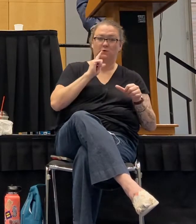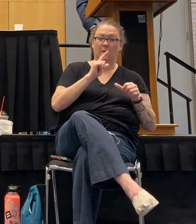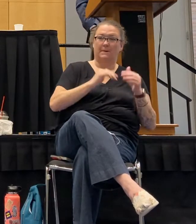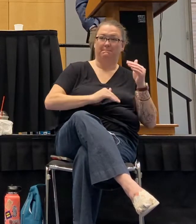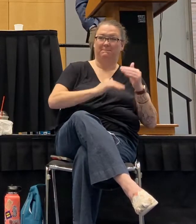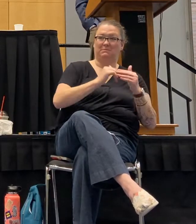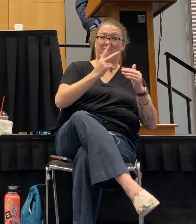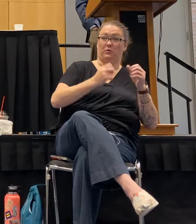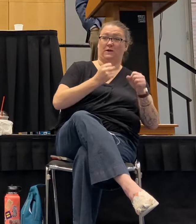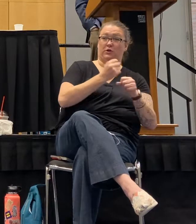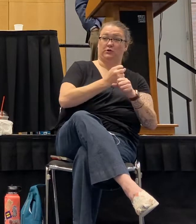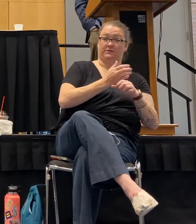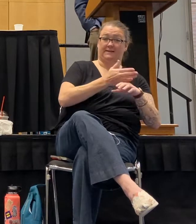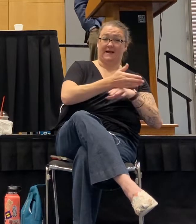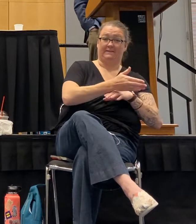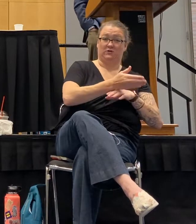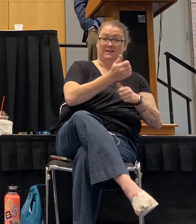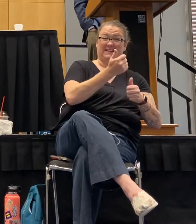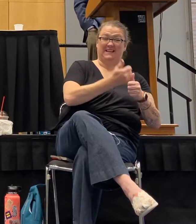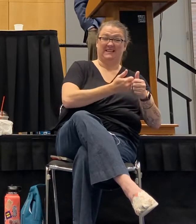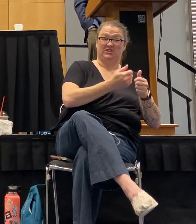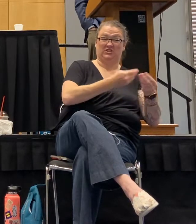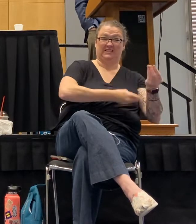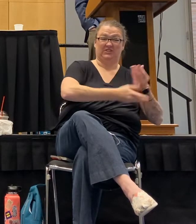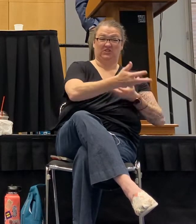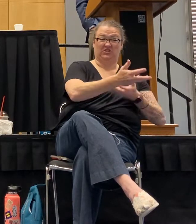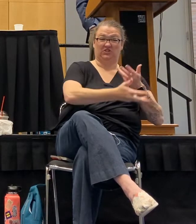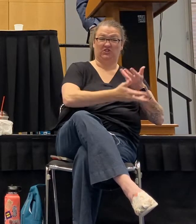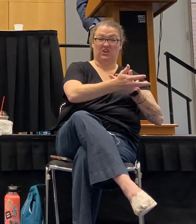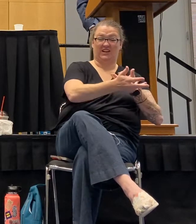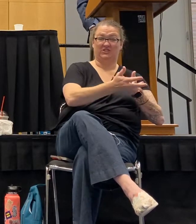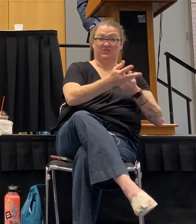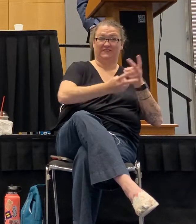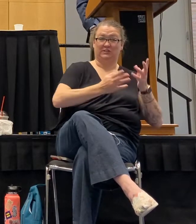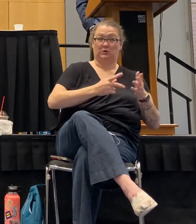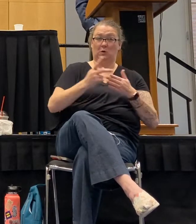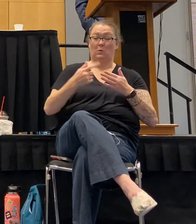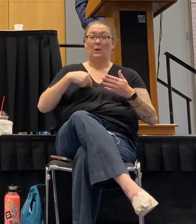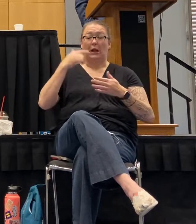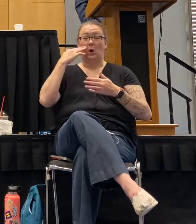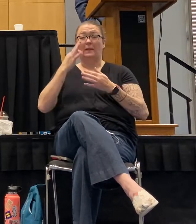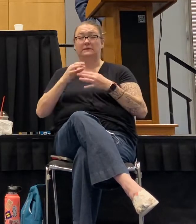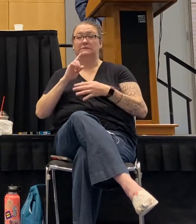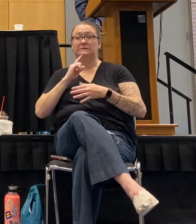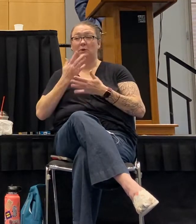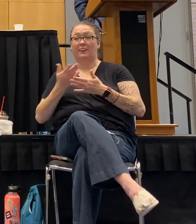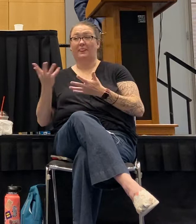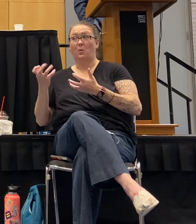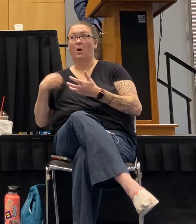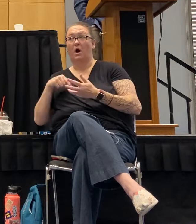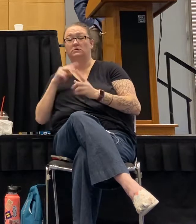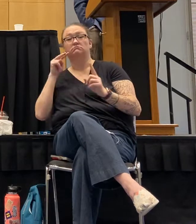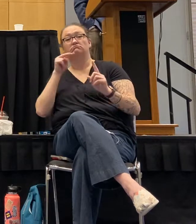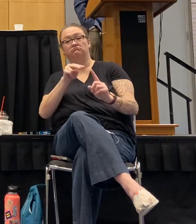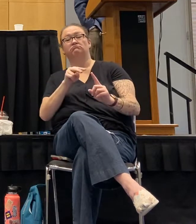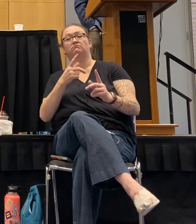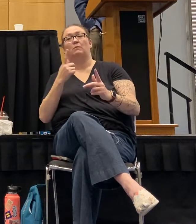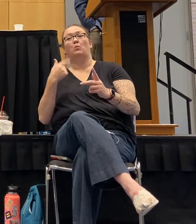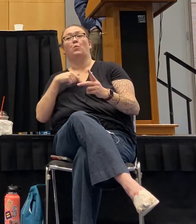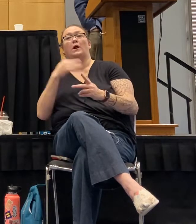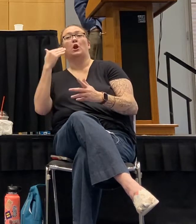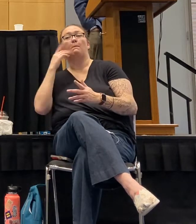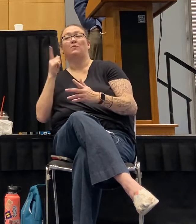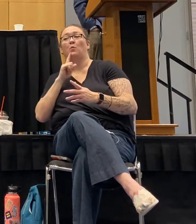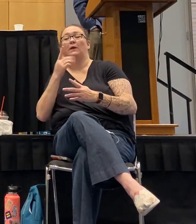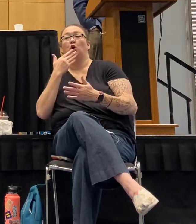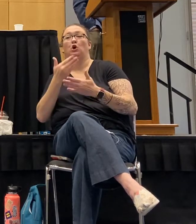years following completion of each exchange visitor program. So we know that this is a serious thing that the Department of State wants us to be looking at, and we know that there are